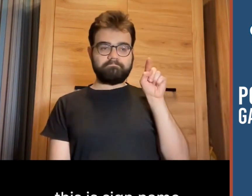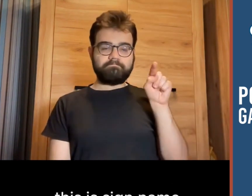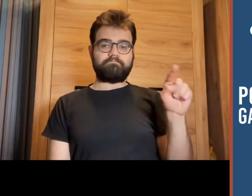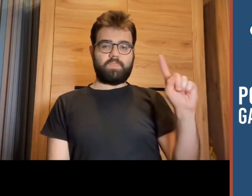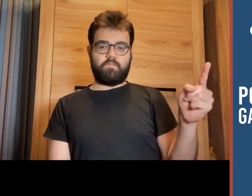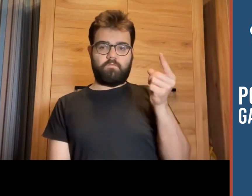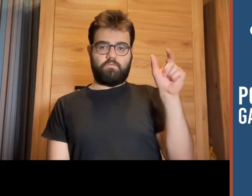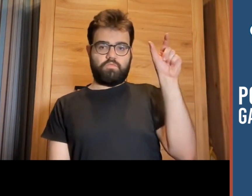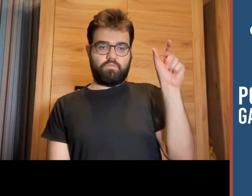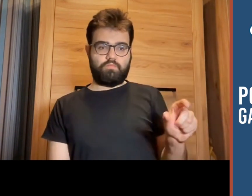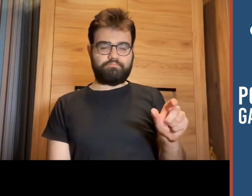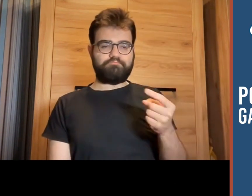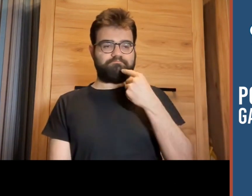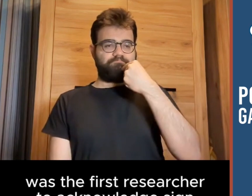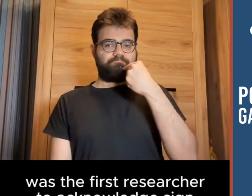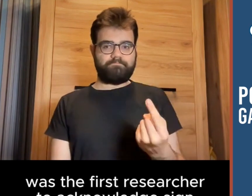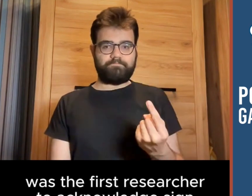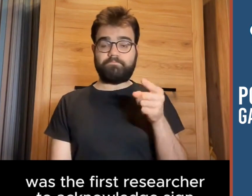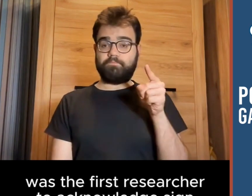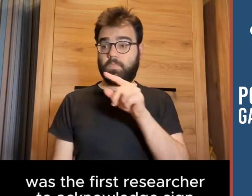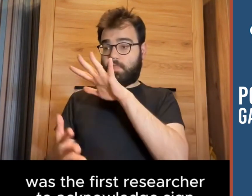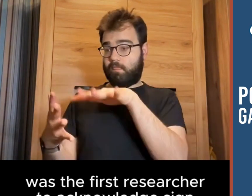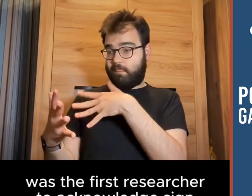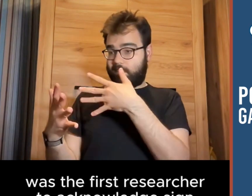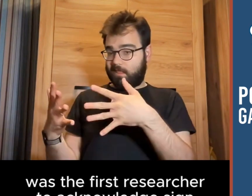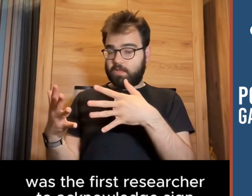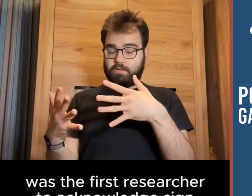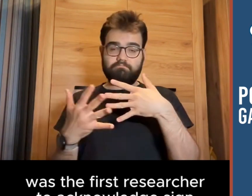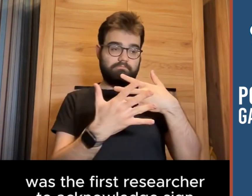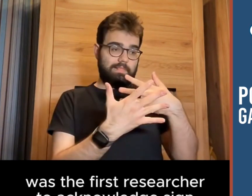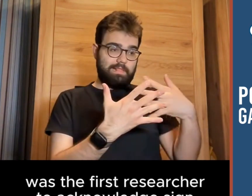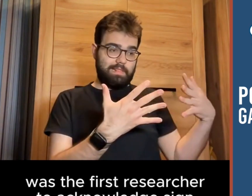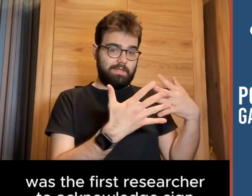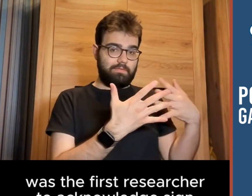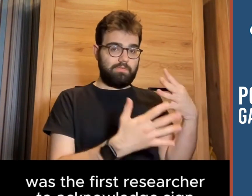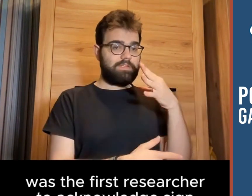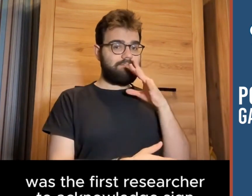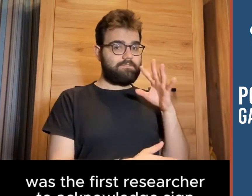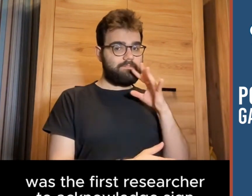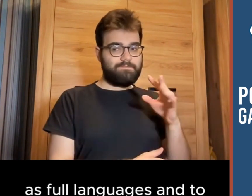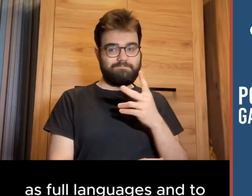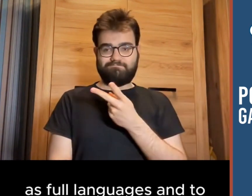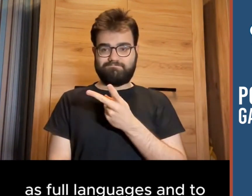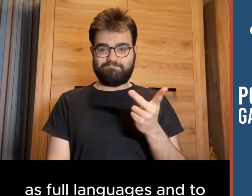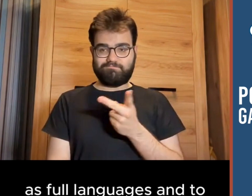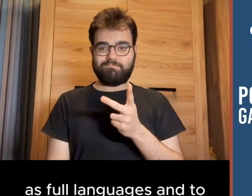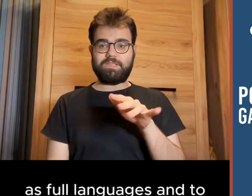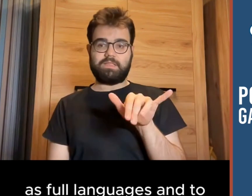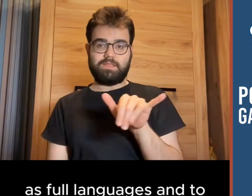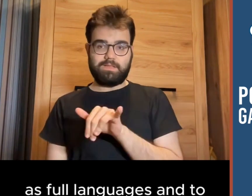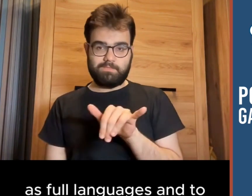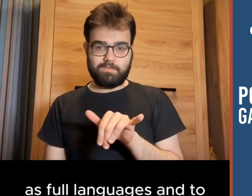acknowledge sign languages as full languages. He worked as a teacher at the Gallaudet University in